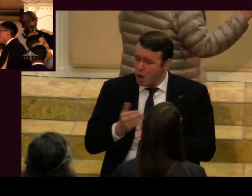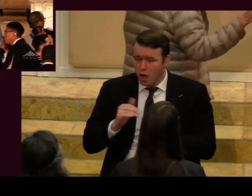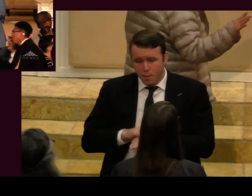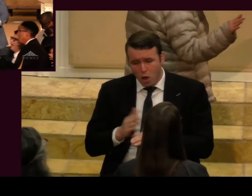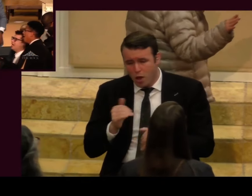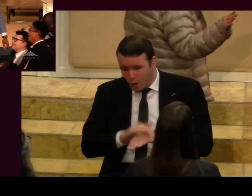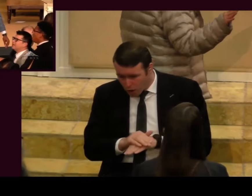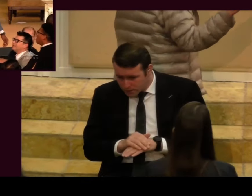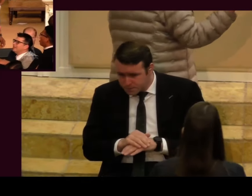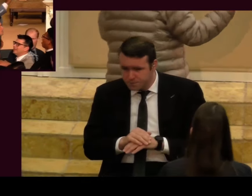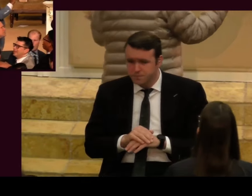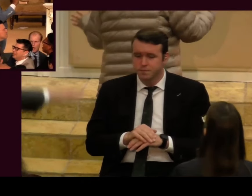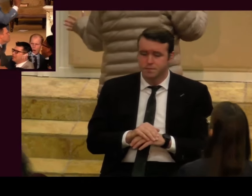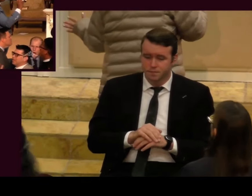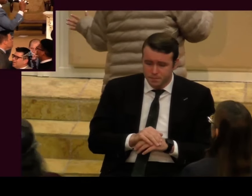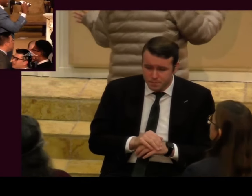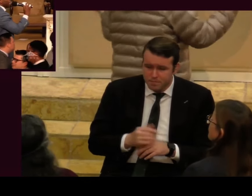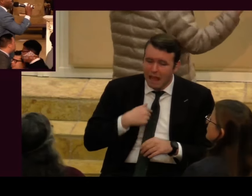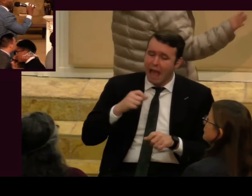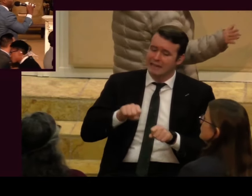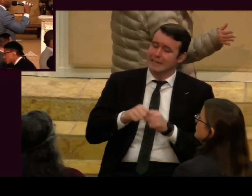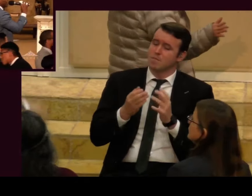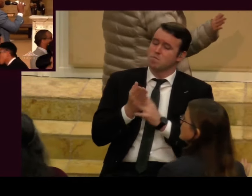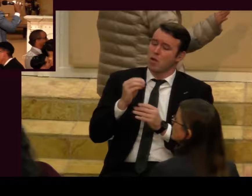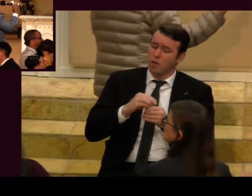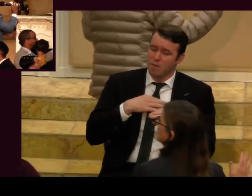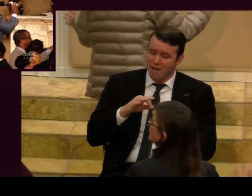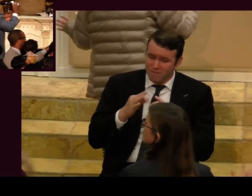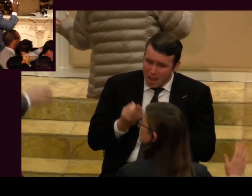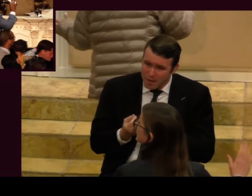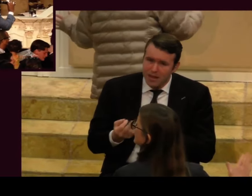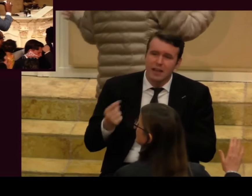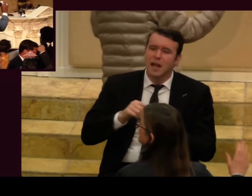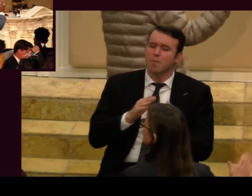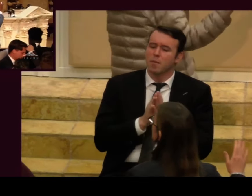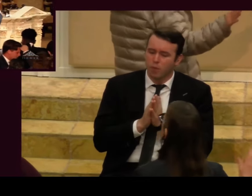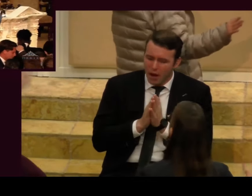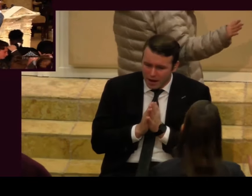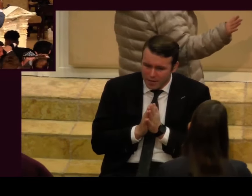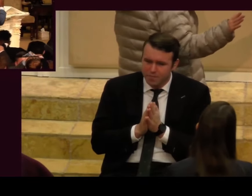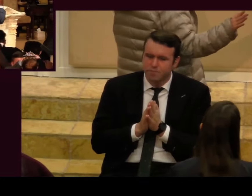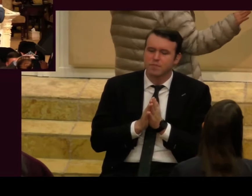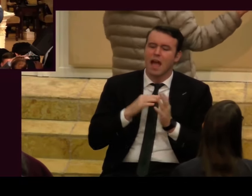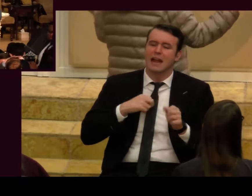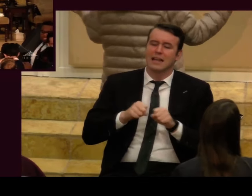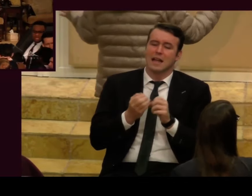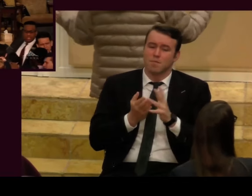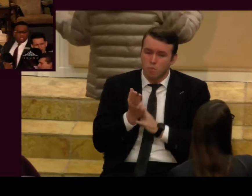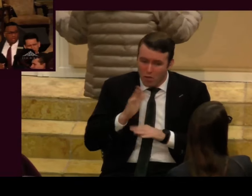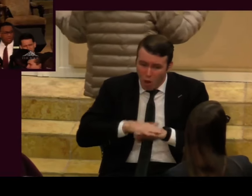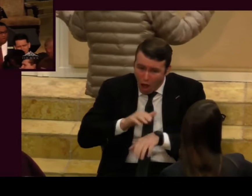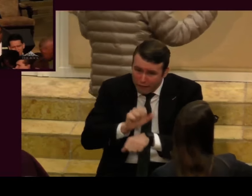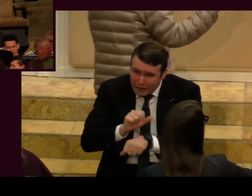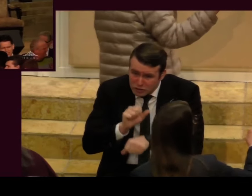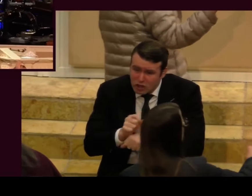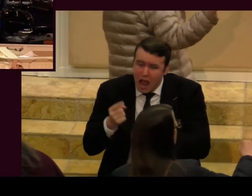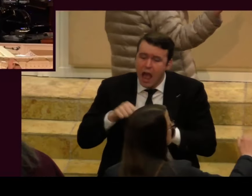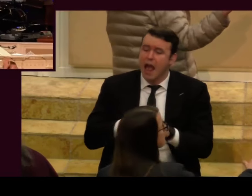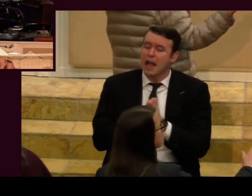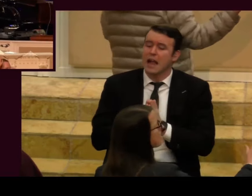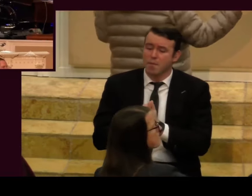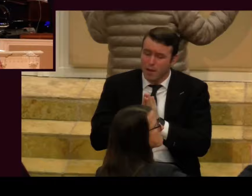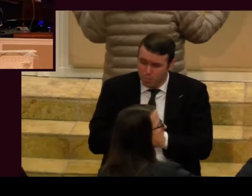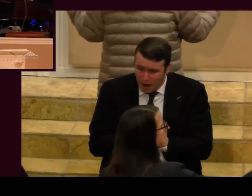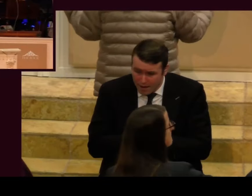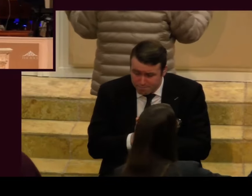Come on, come on, come on. I need a breakthrough in my family. Come and pray. I need a breakthrough on the job. Come